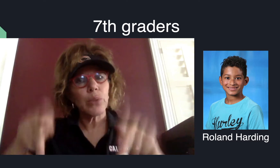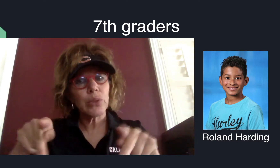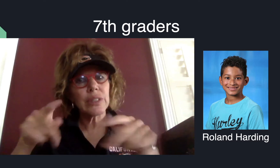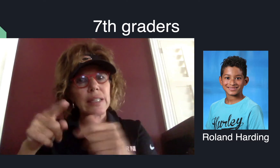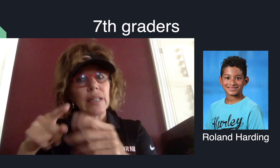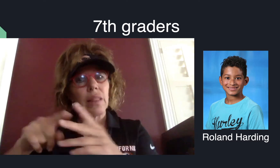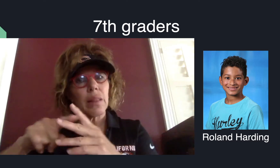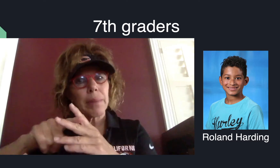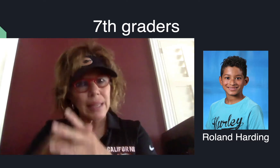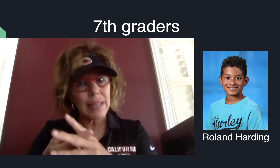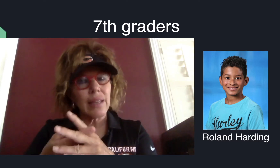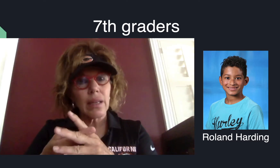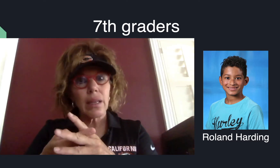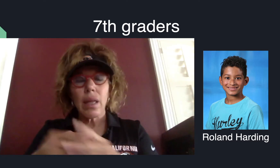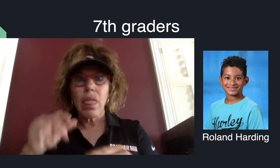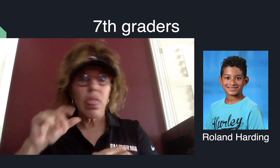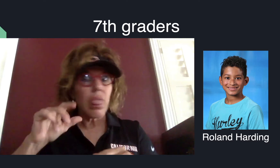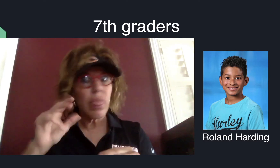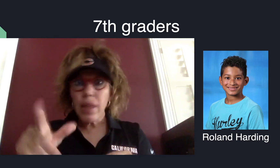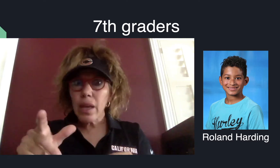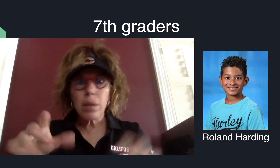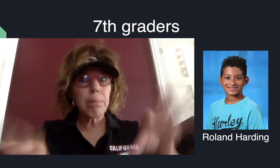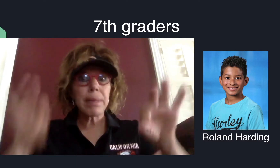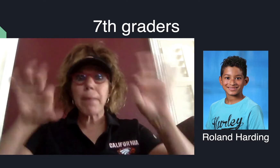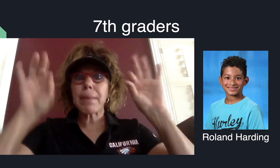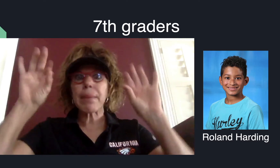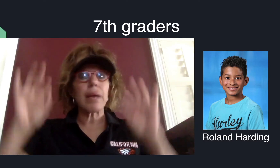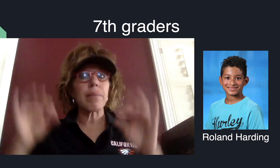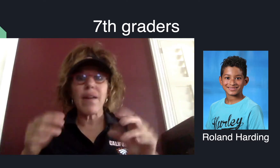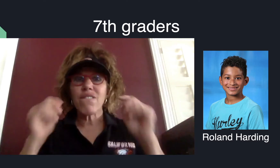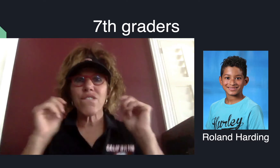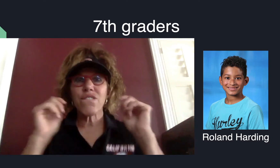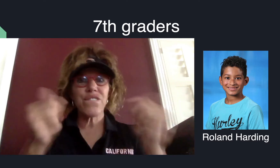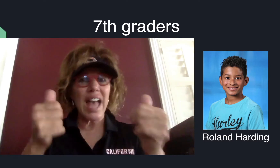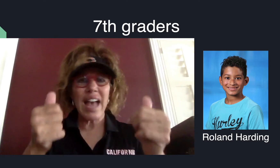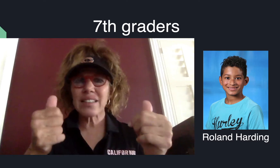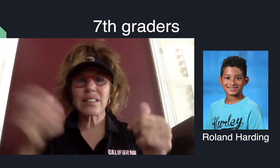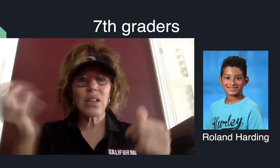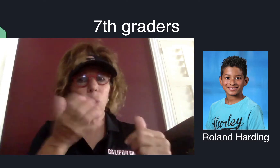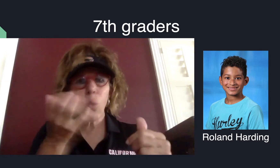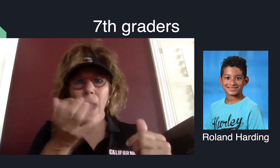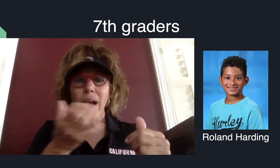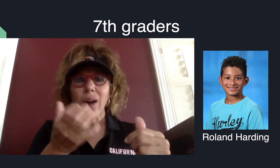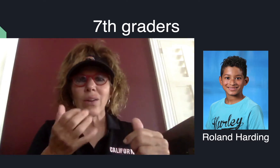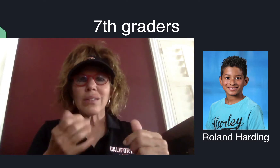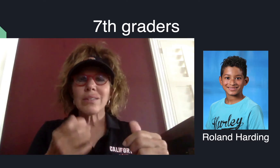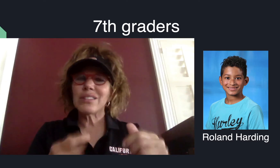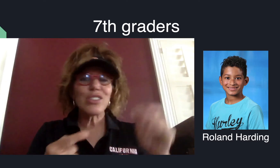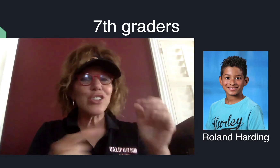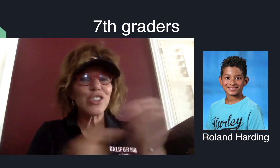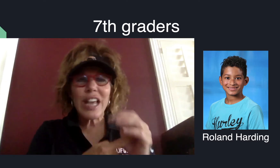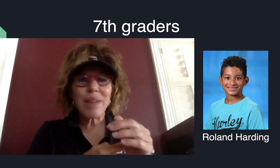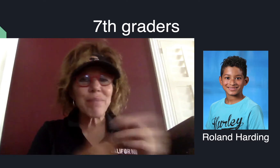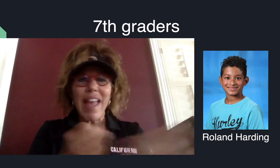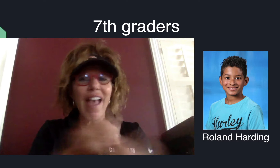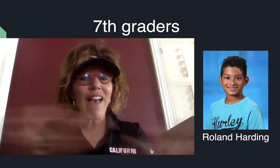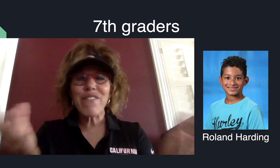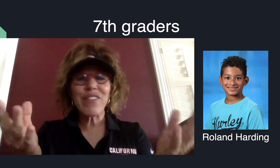It's awkward for this person in the beginning. Then picks it up very quickly. Wow.